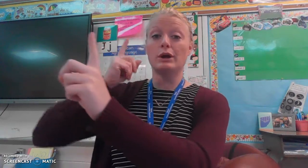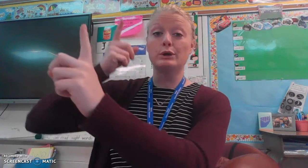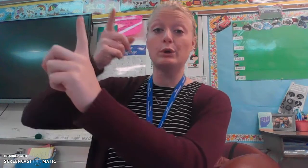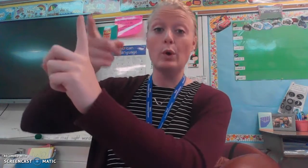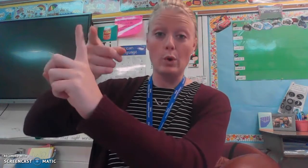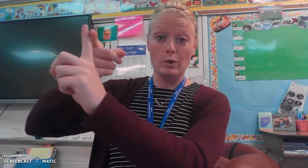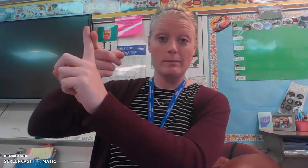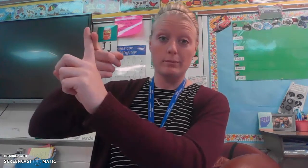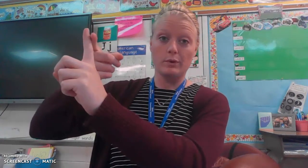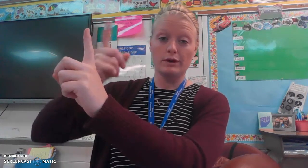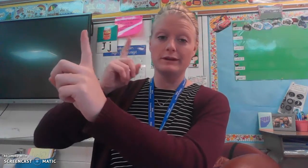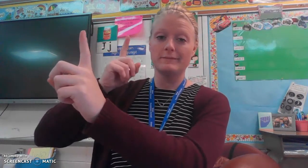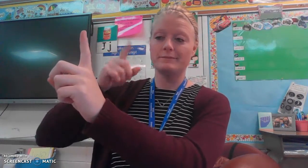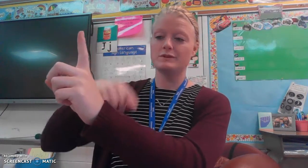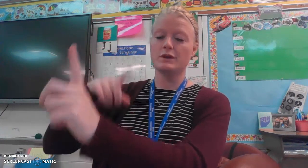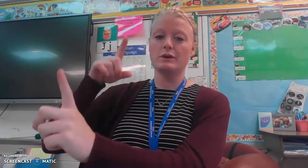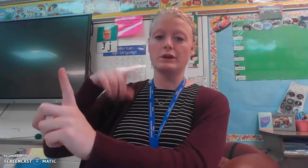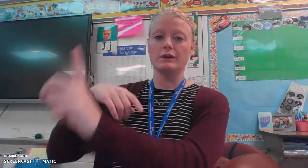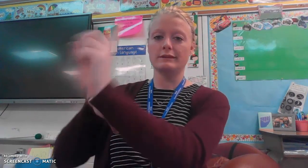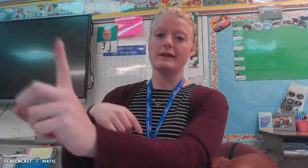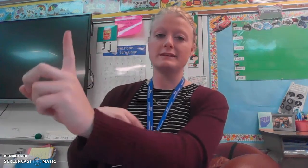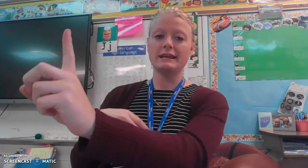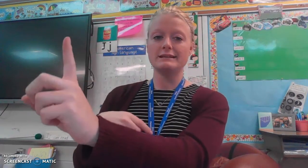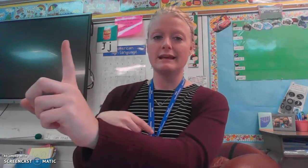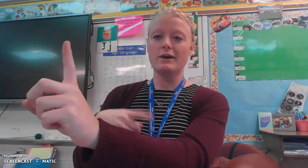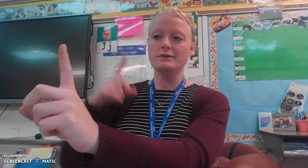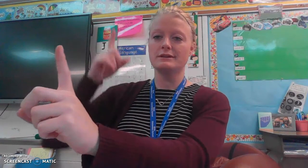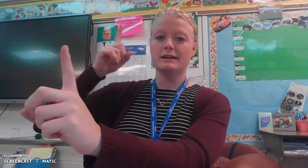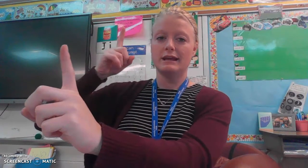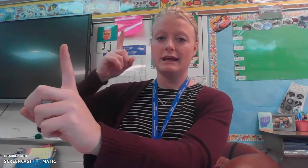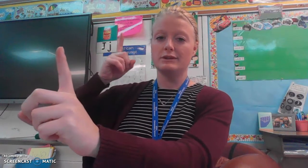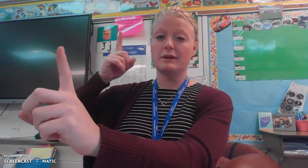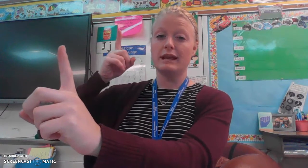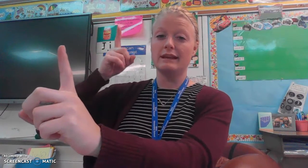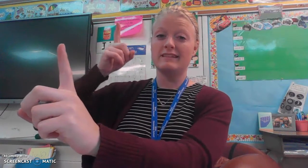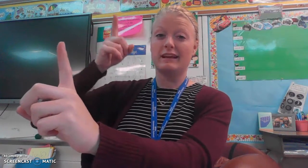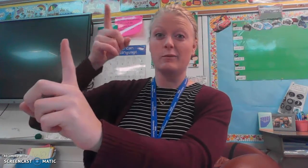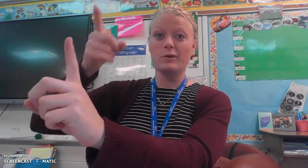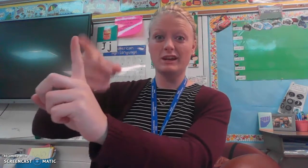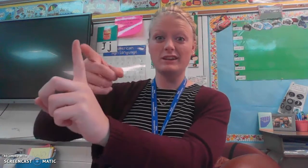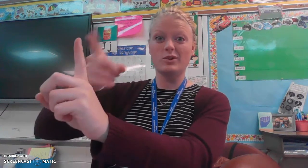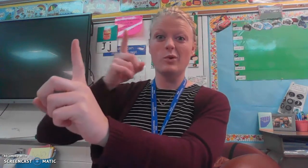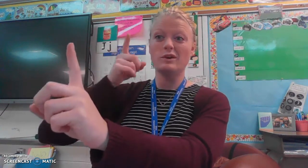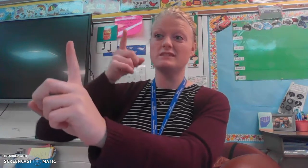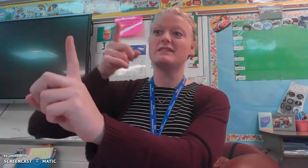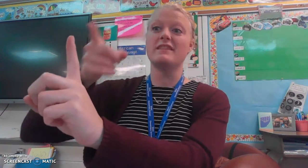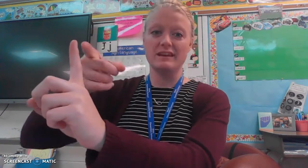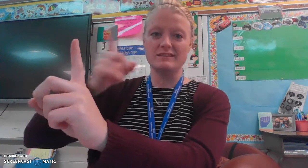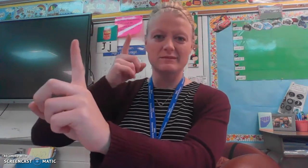a goal board. So your left hand is out and your right hand is like, I'm working towards this.